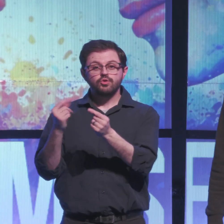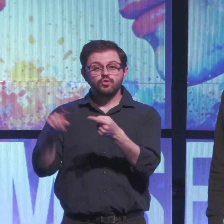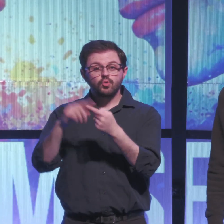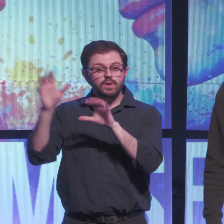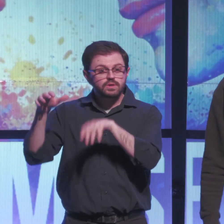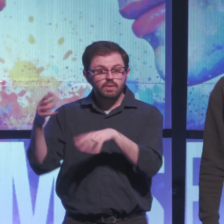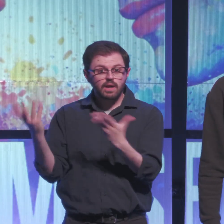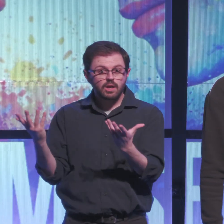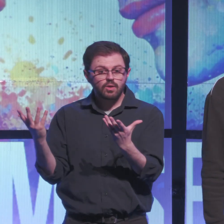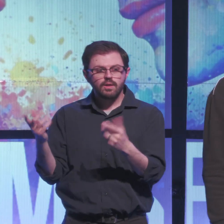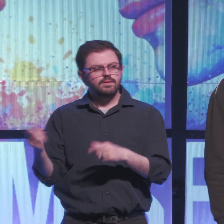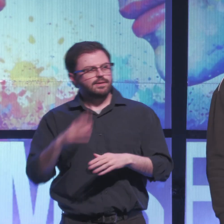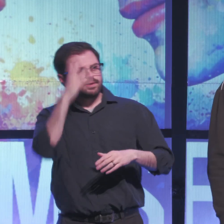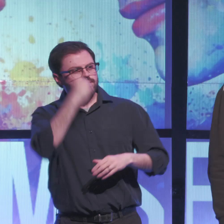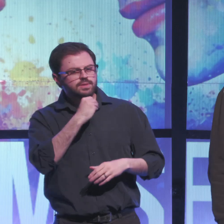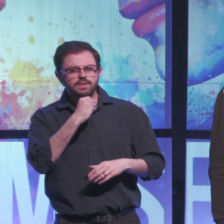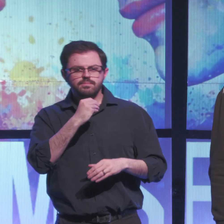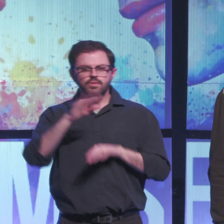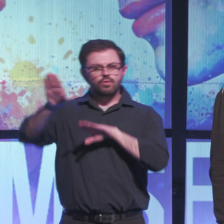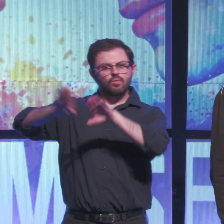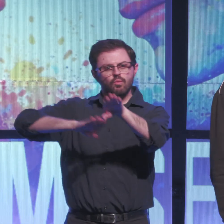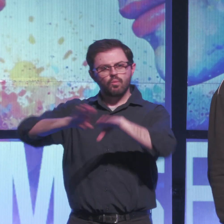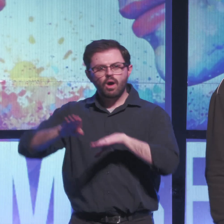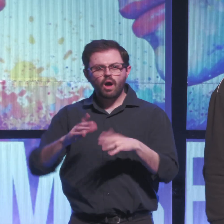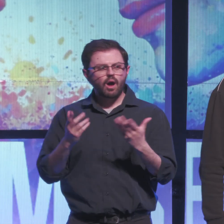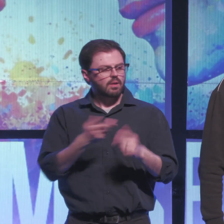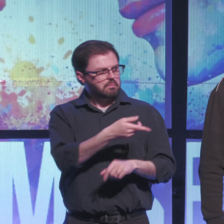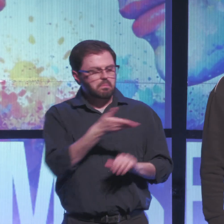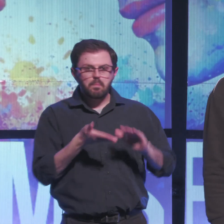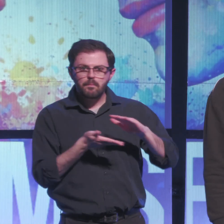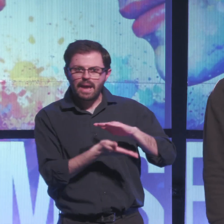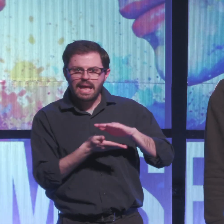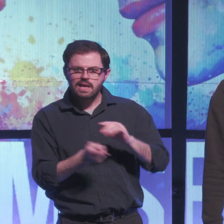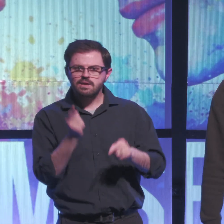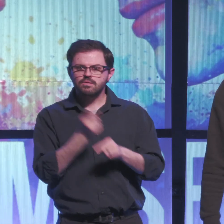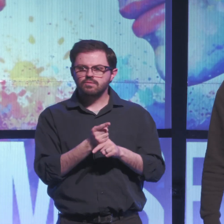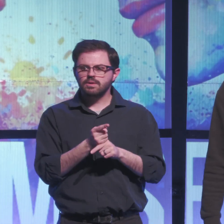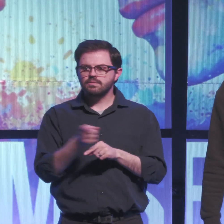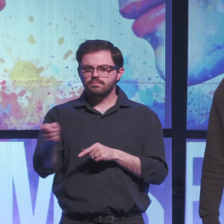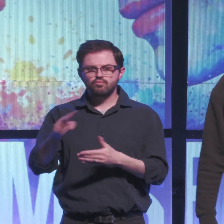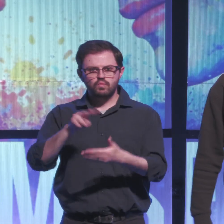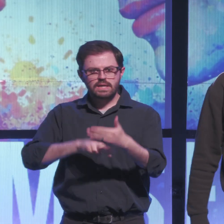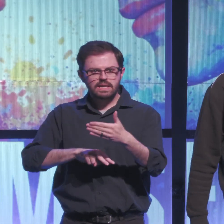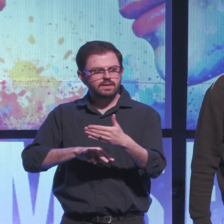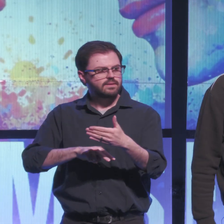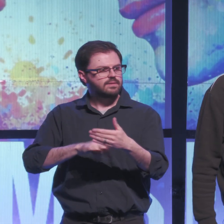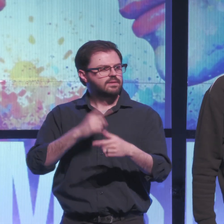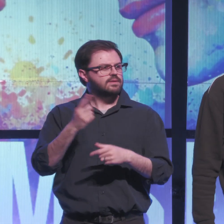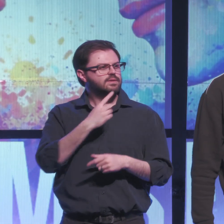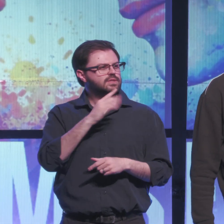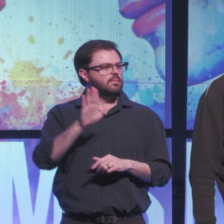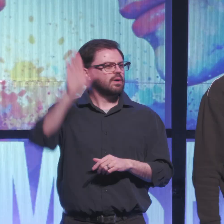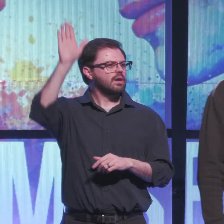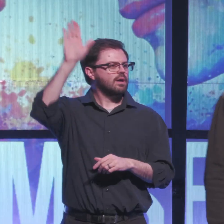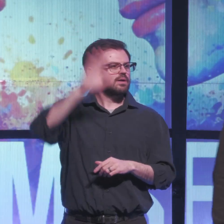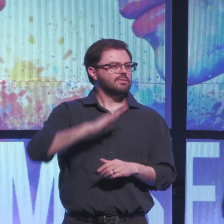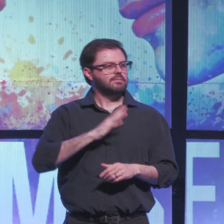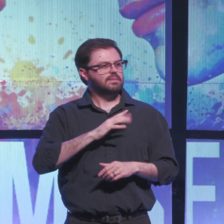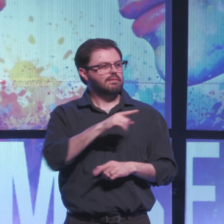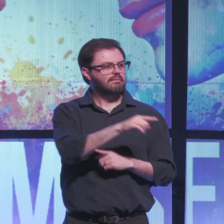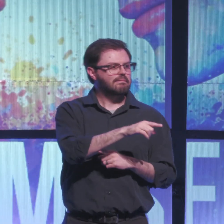Sleep. Walk. Bake. Read. What? I see a hand back there being super